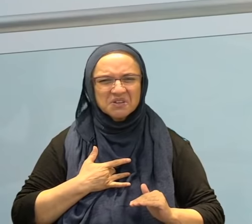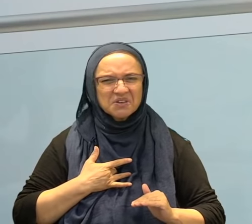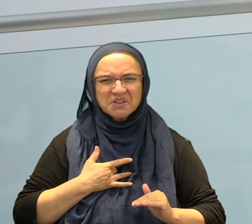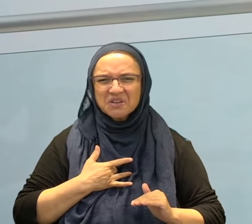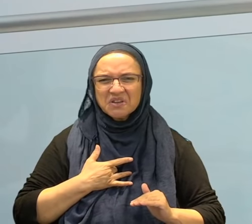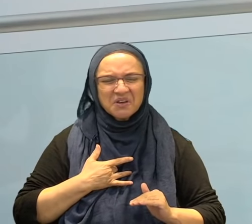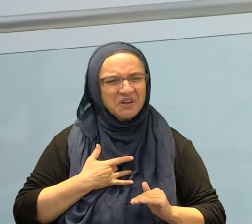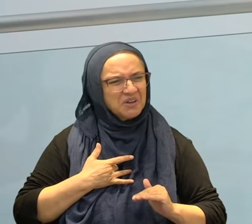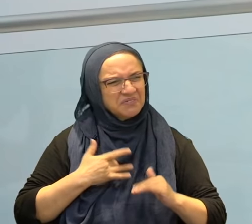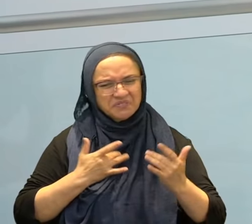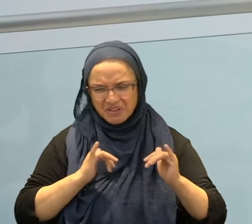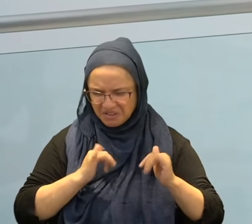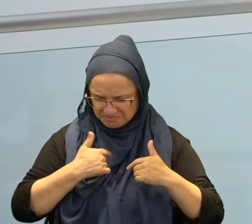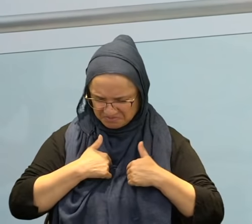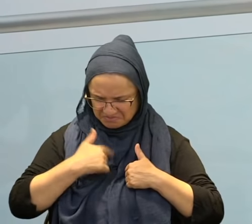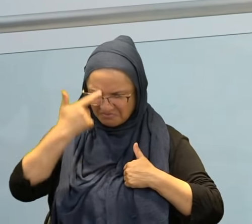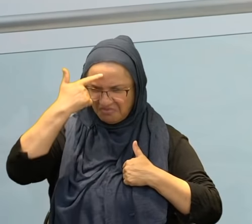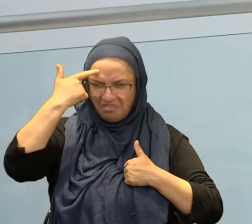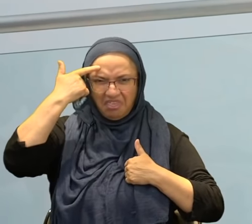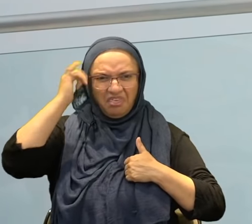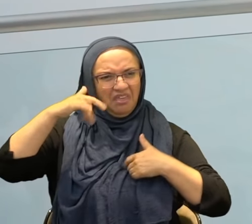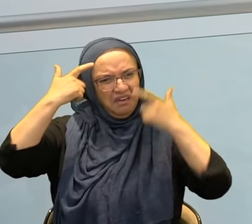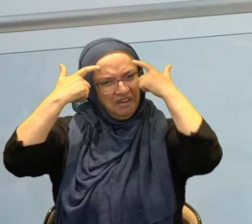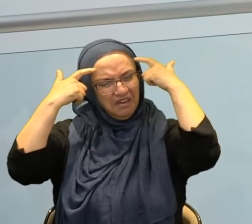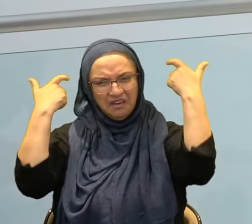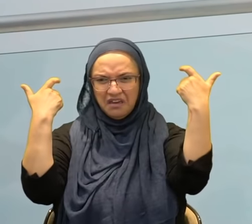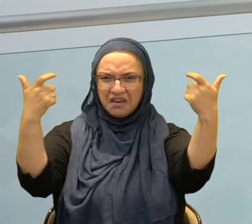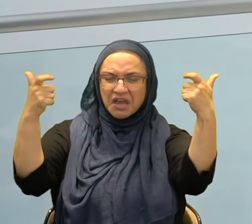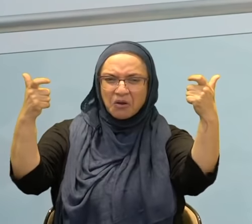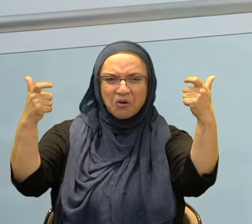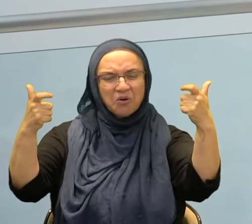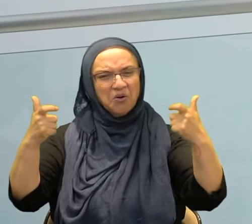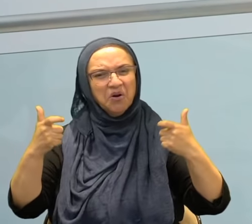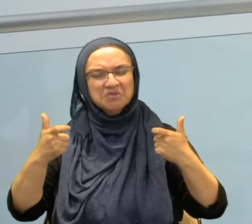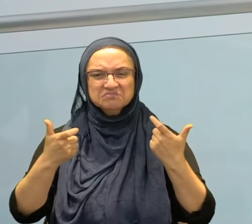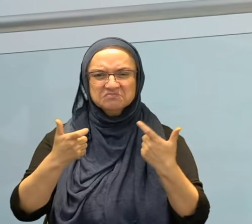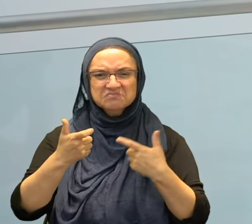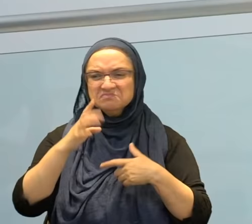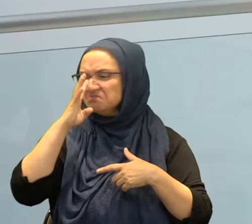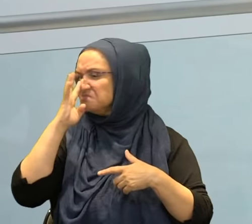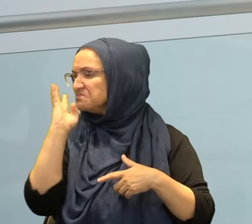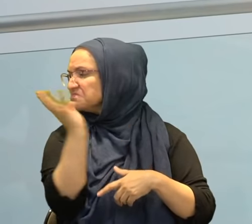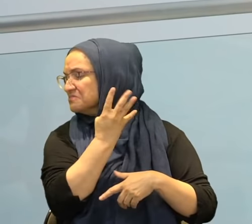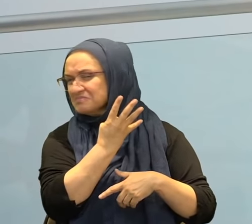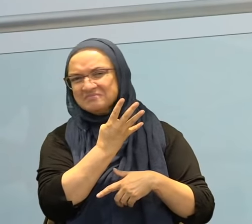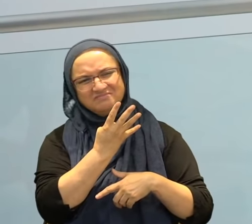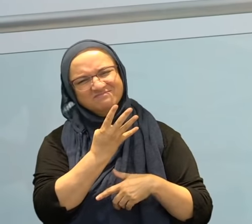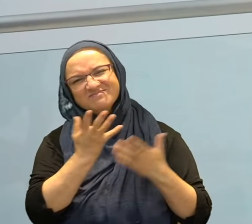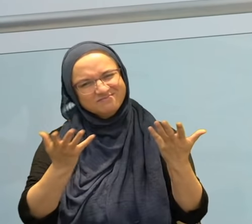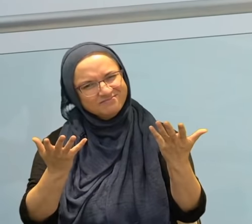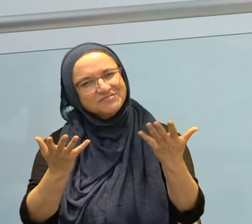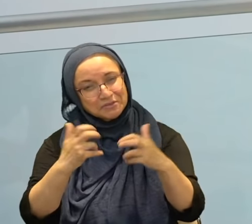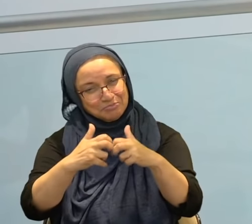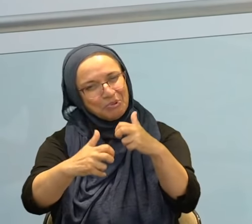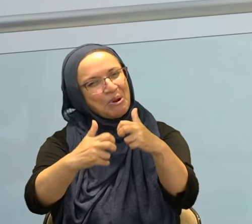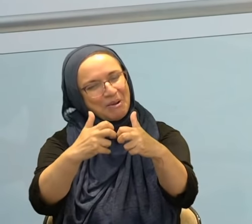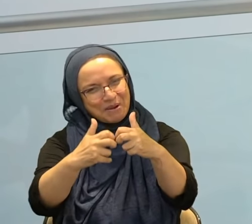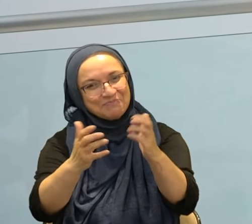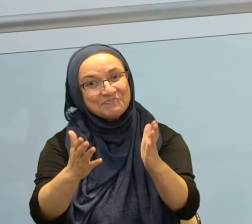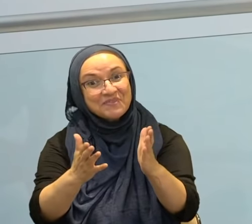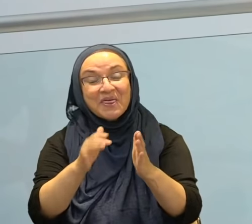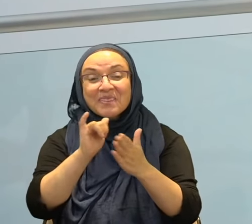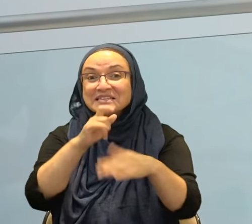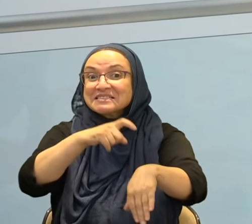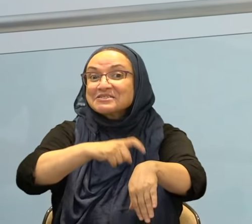vulnerable which has the capacity to reinvigorate your dua, your prayer, your reflection, your worship.